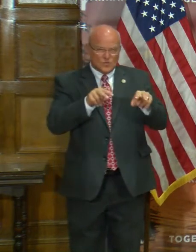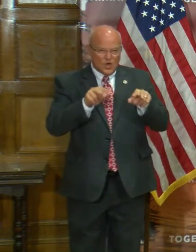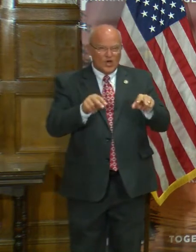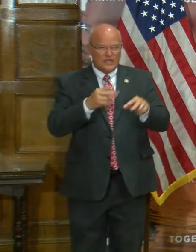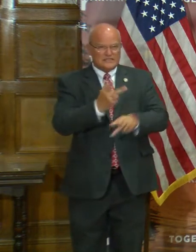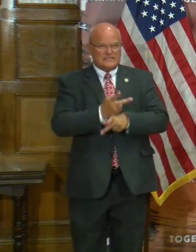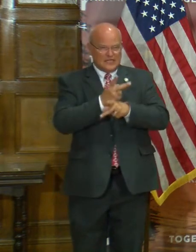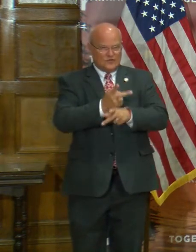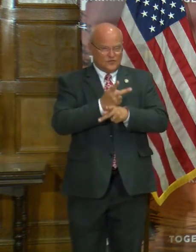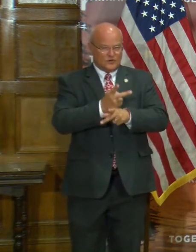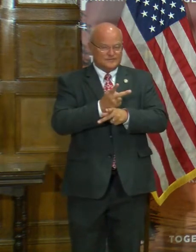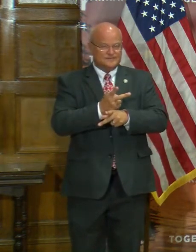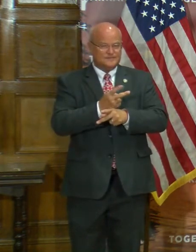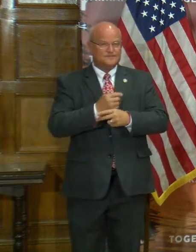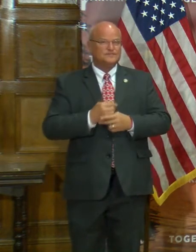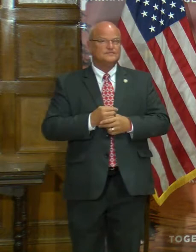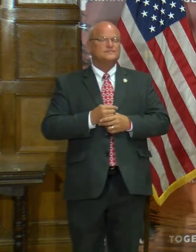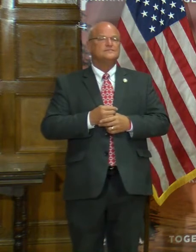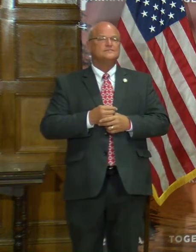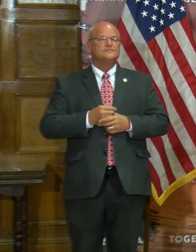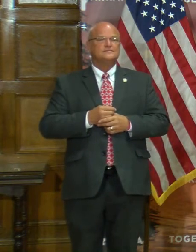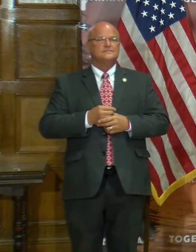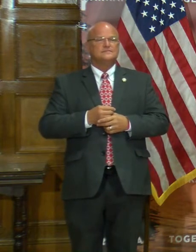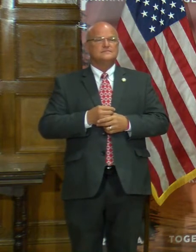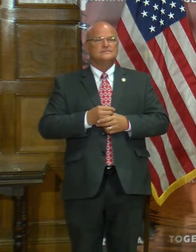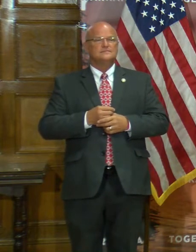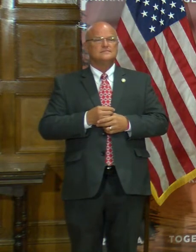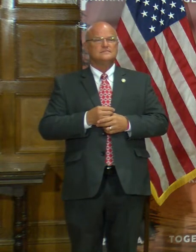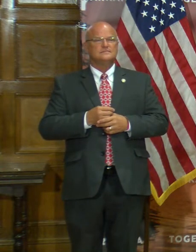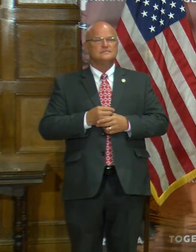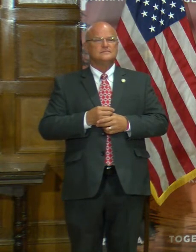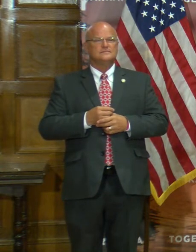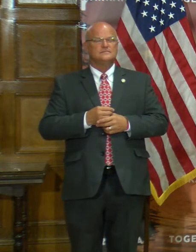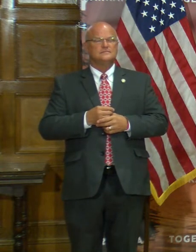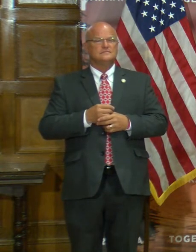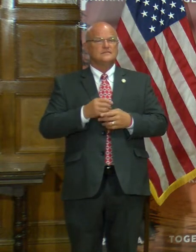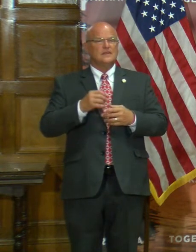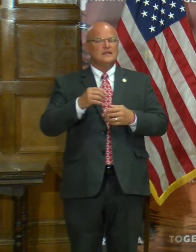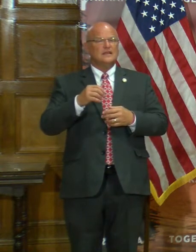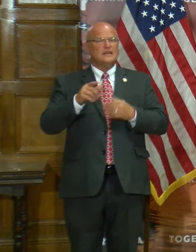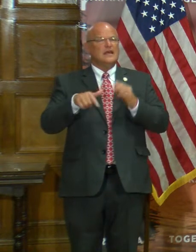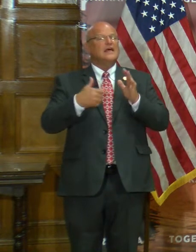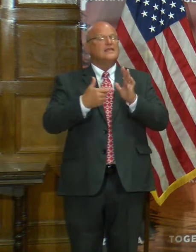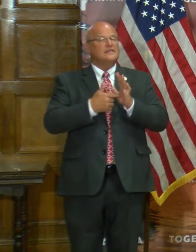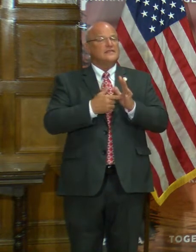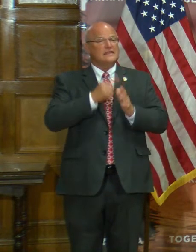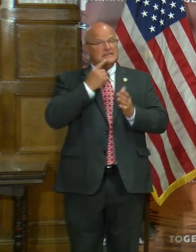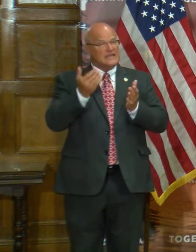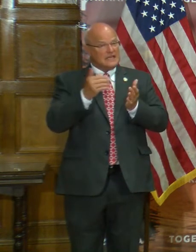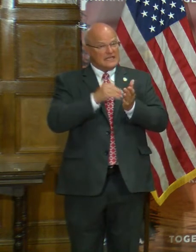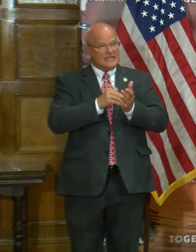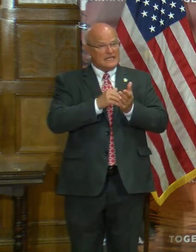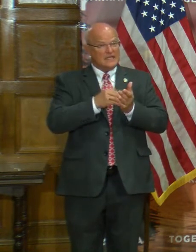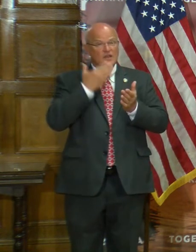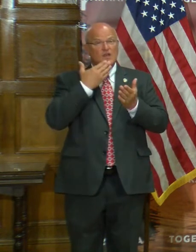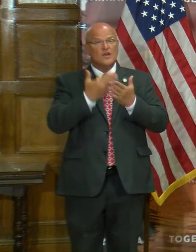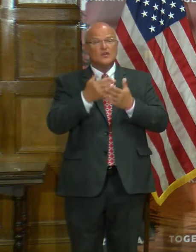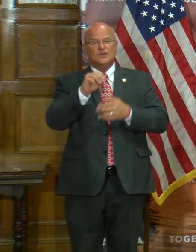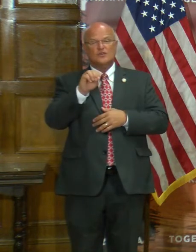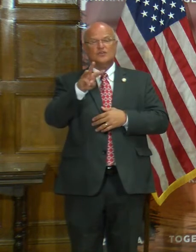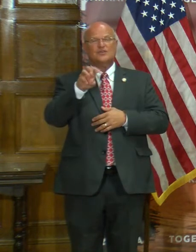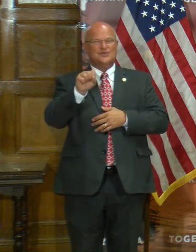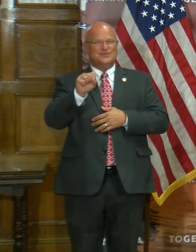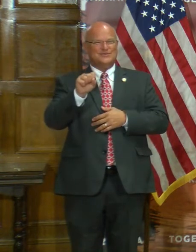and cared for. And then the data, this is again good news for